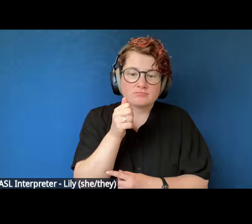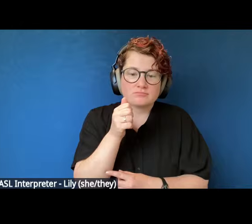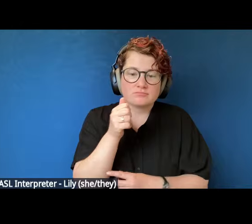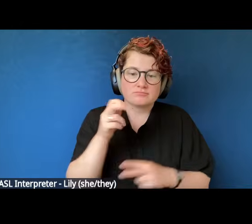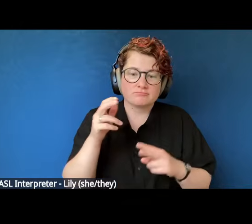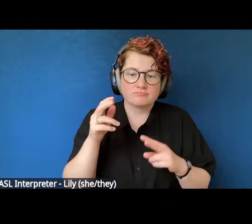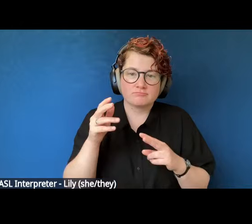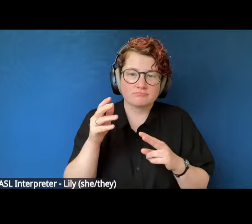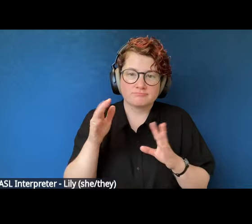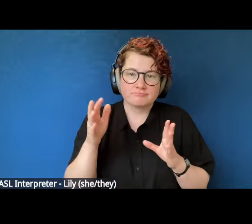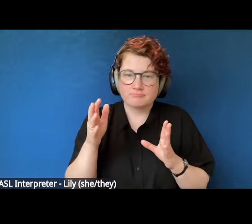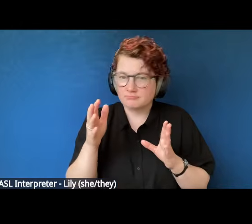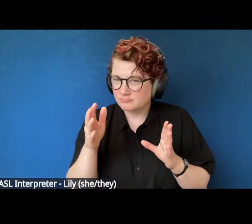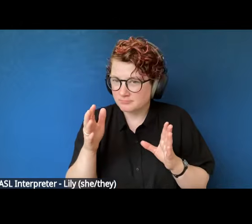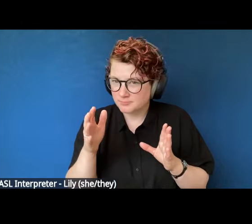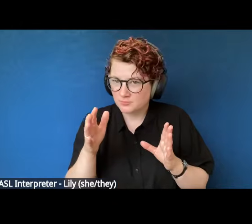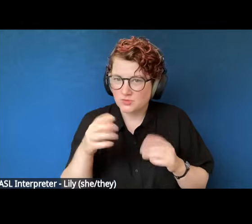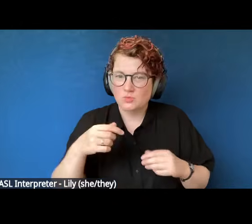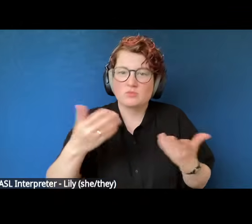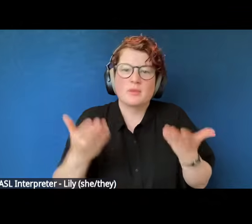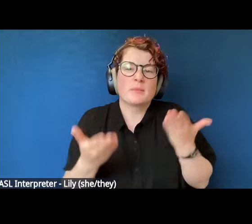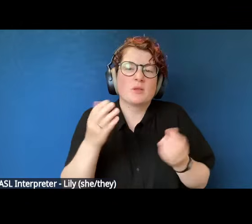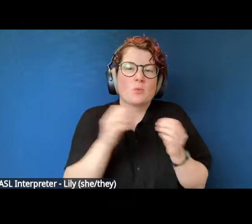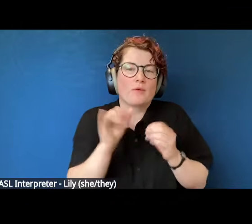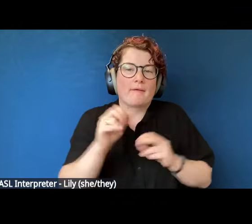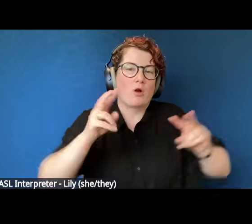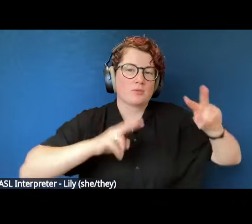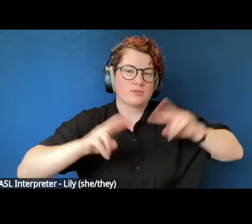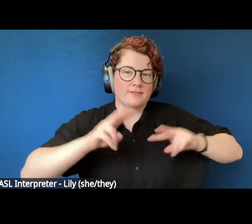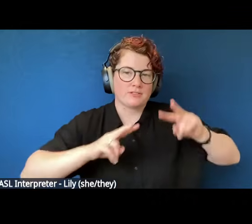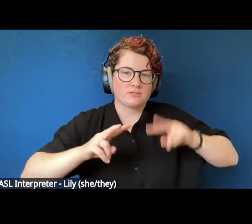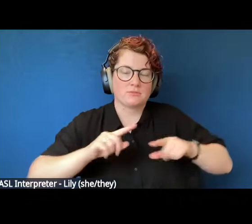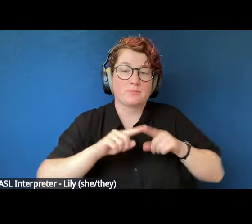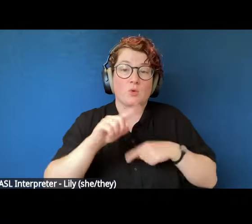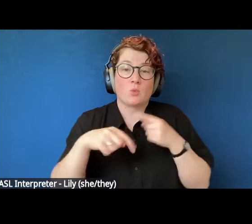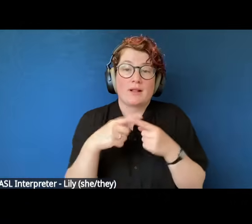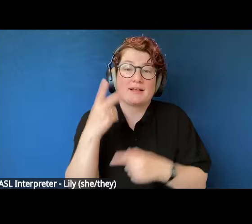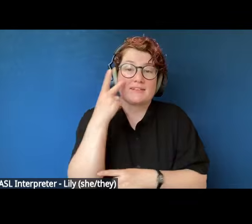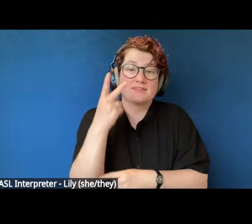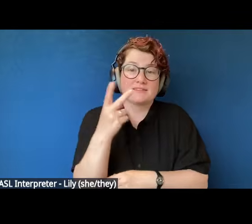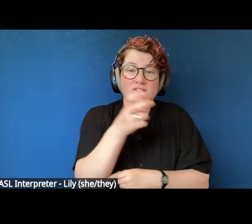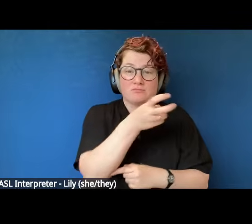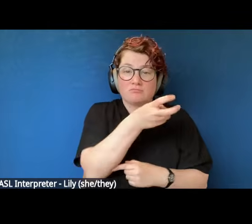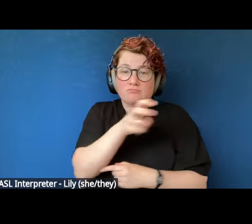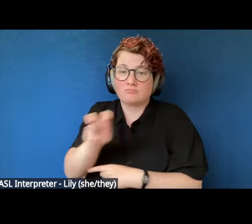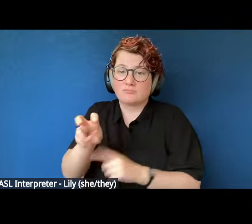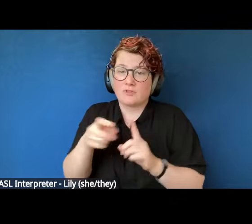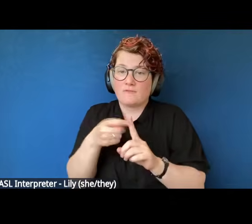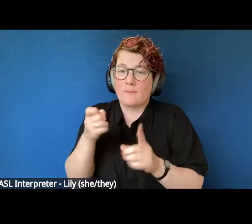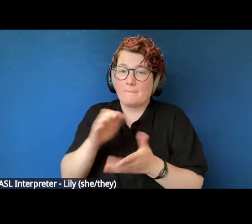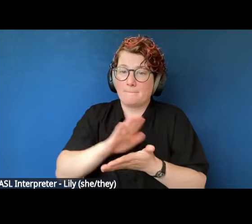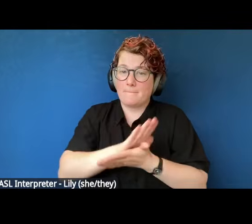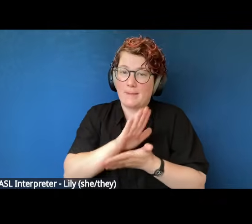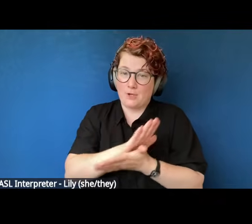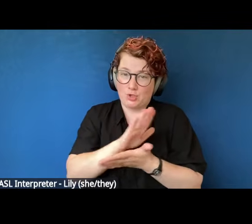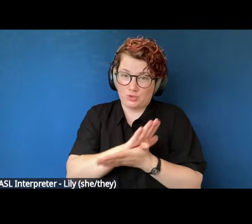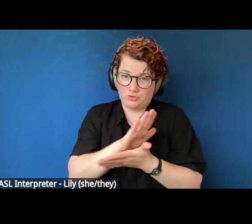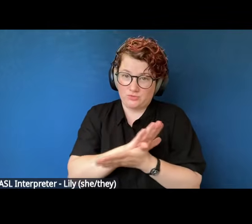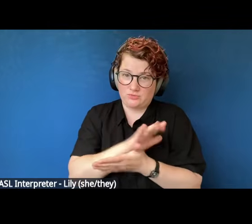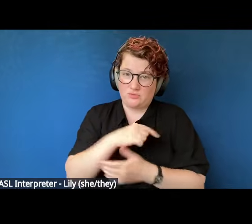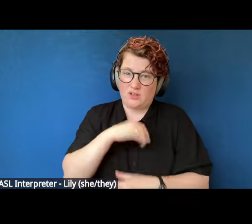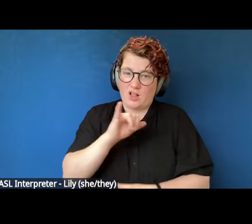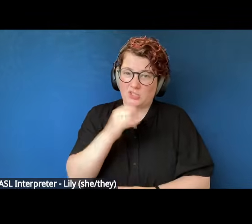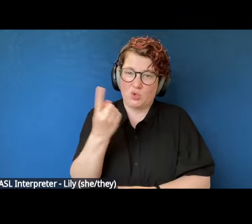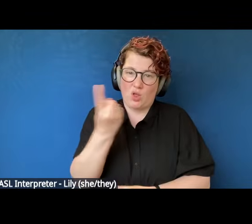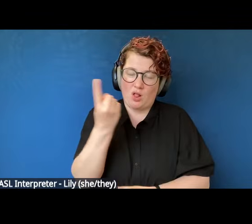Seeking feedback. When I see transition away from paper, I'm also mindful